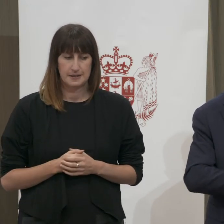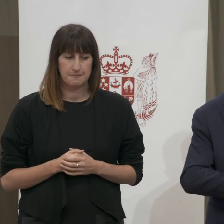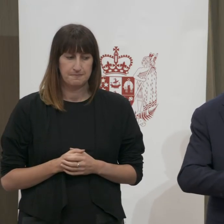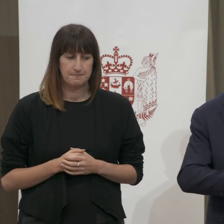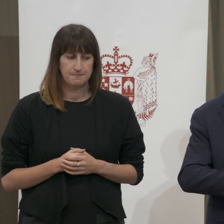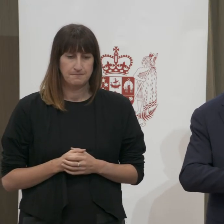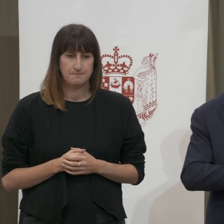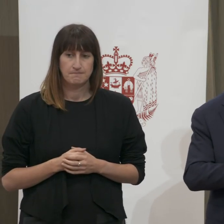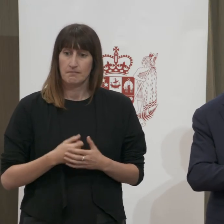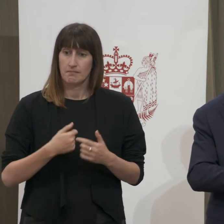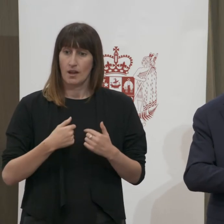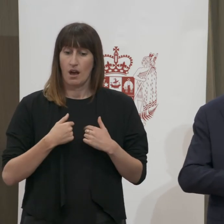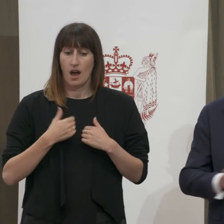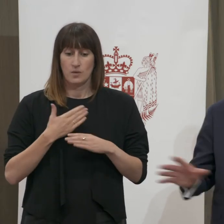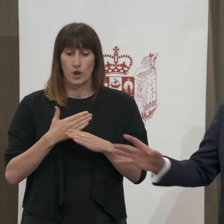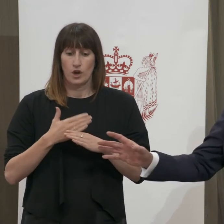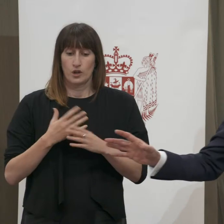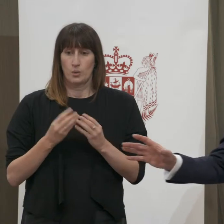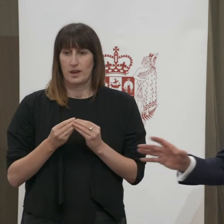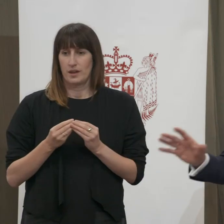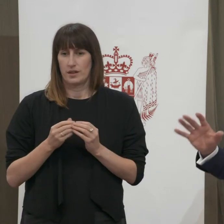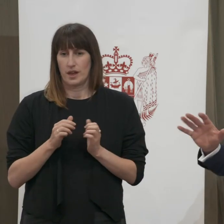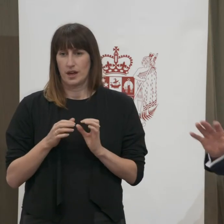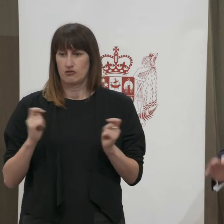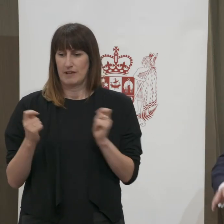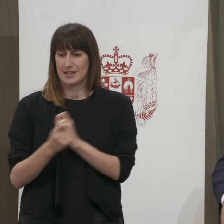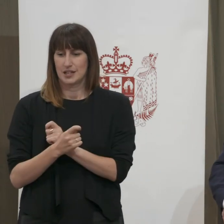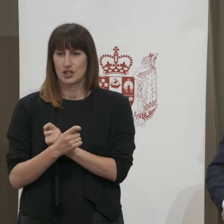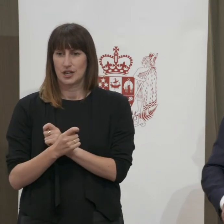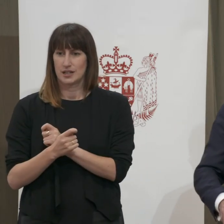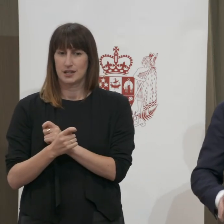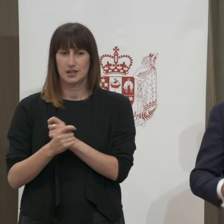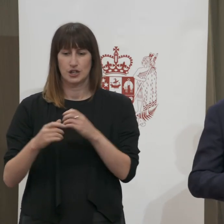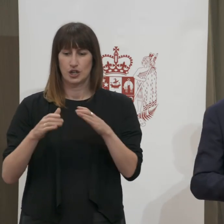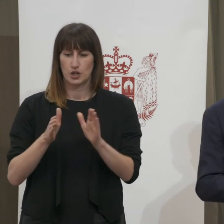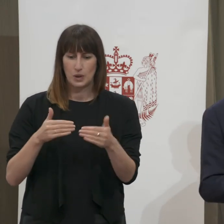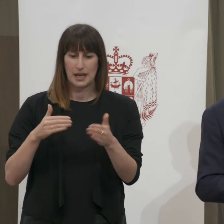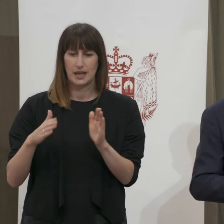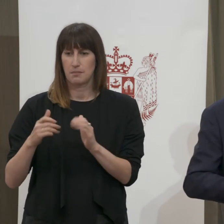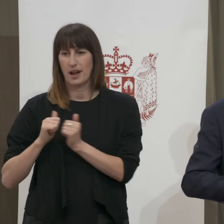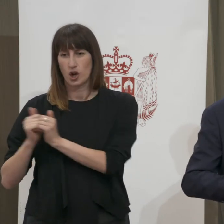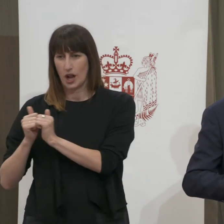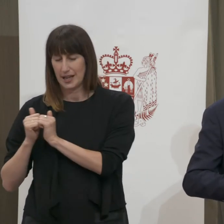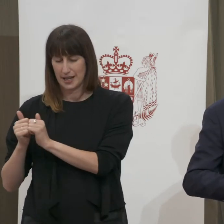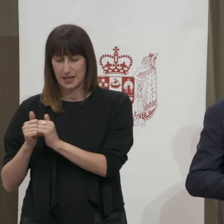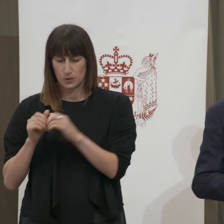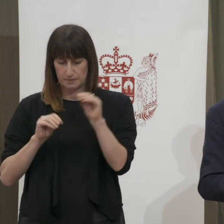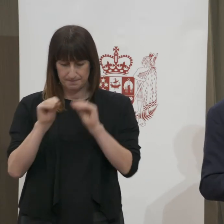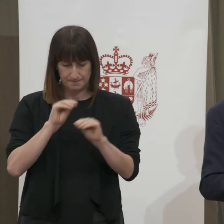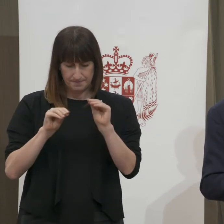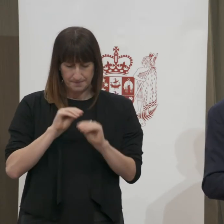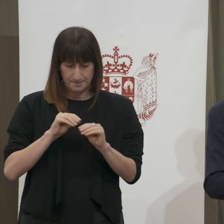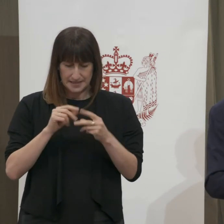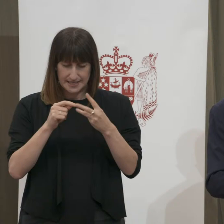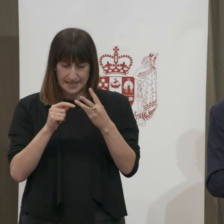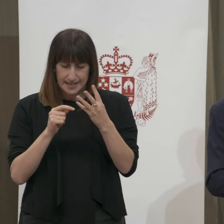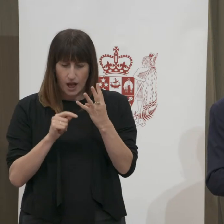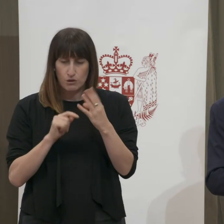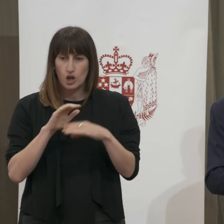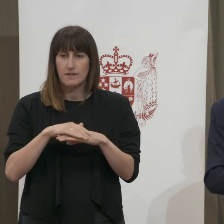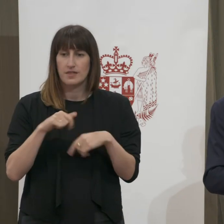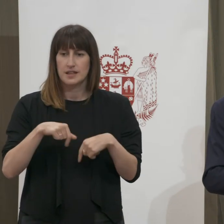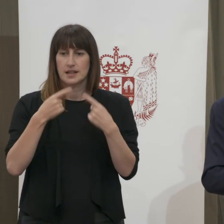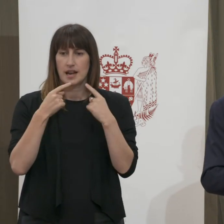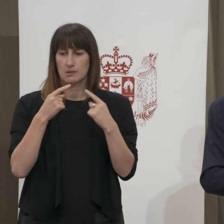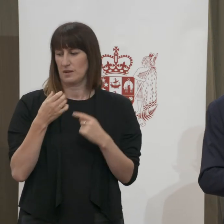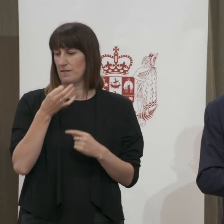That as I have worked with the Transition Unit and my colleagues and others putting together the details of this announcement over the